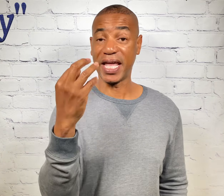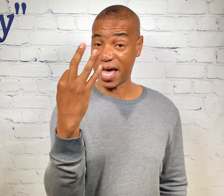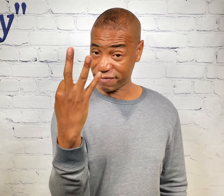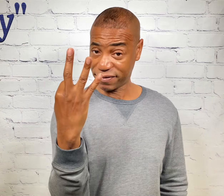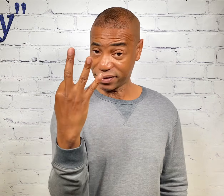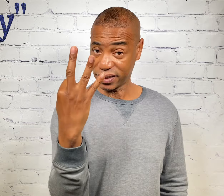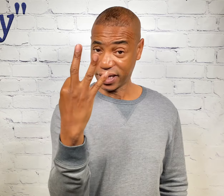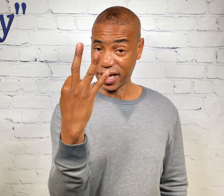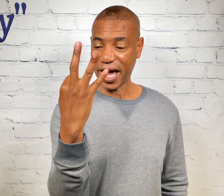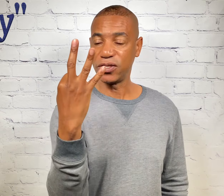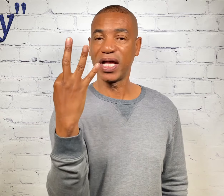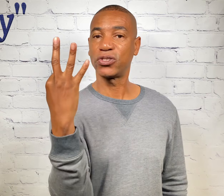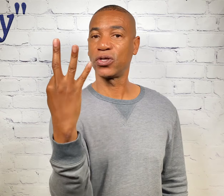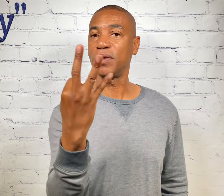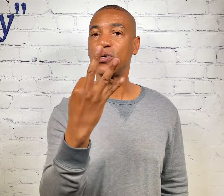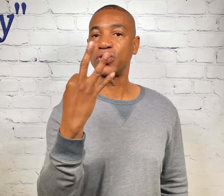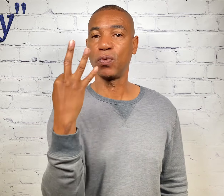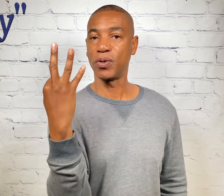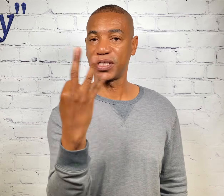F and do that circular motion one more time.